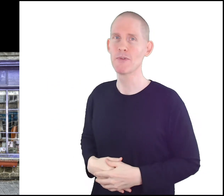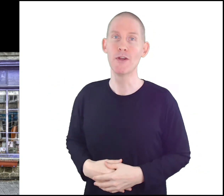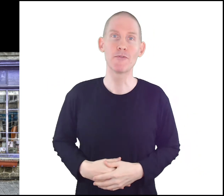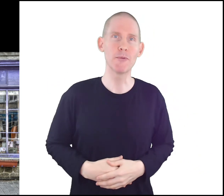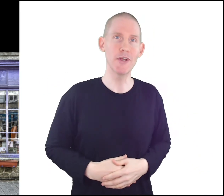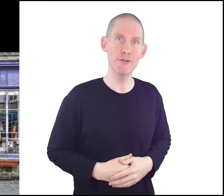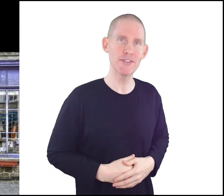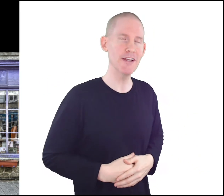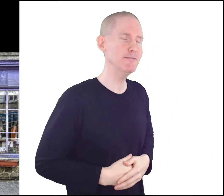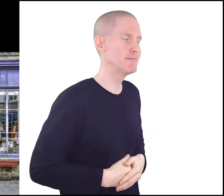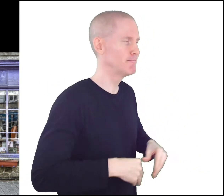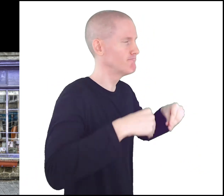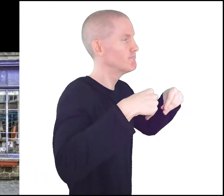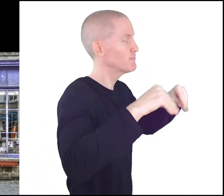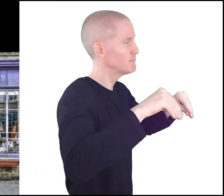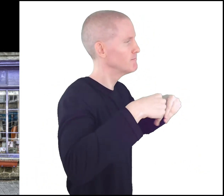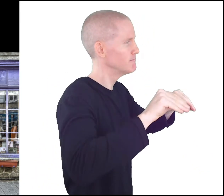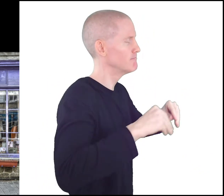From the other side.